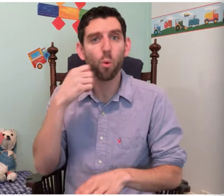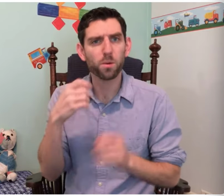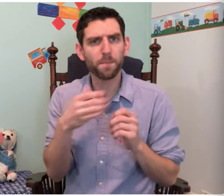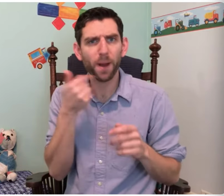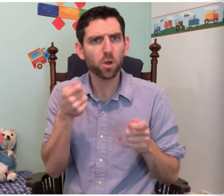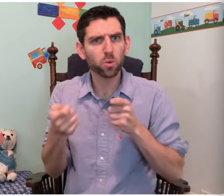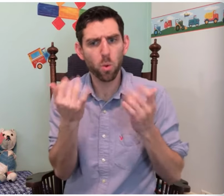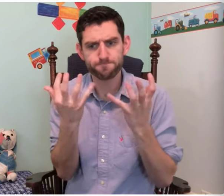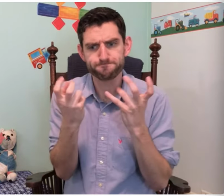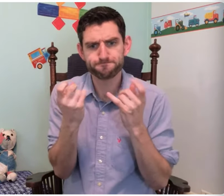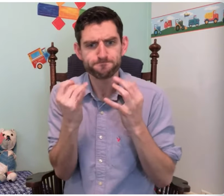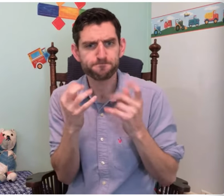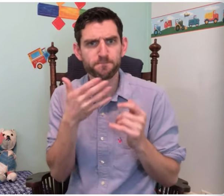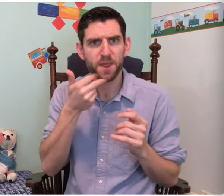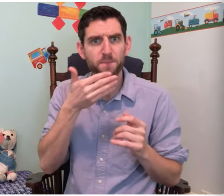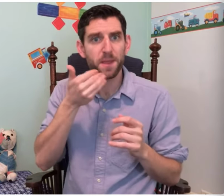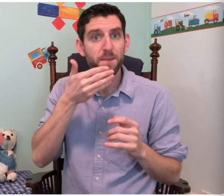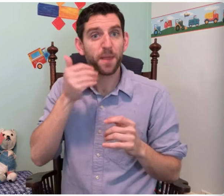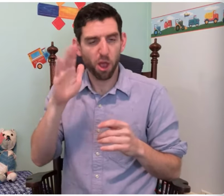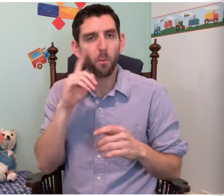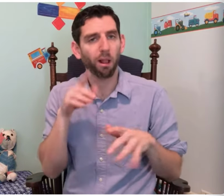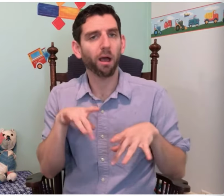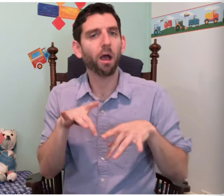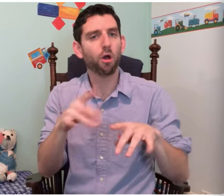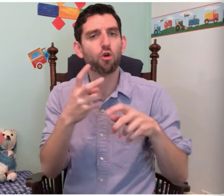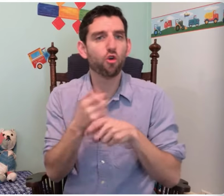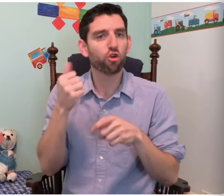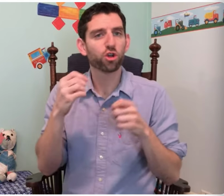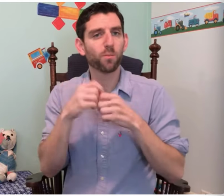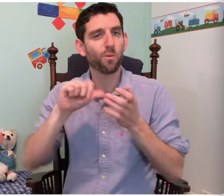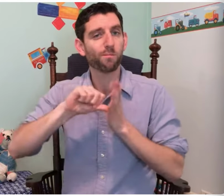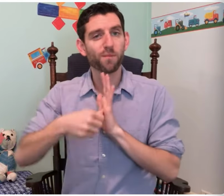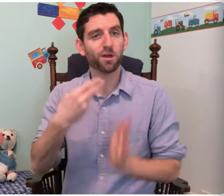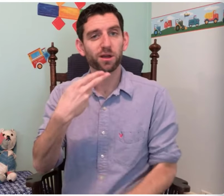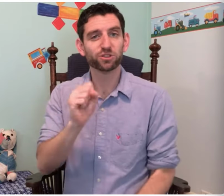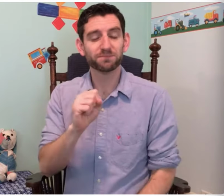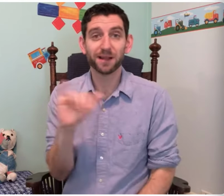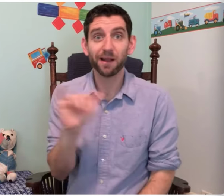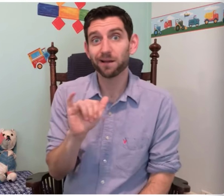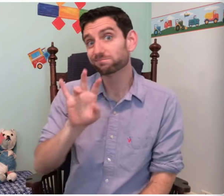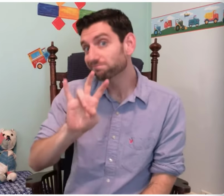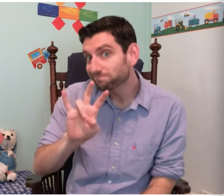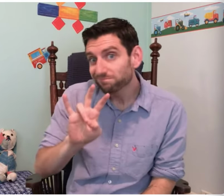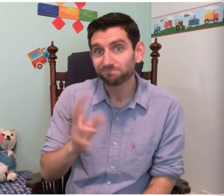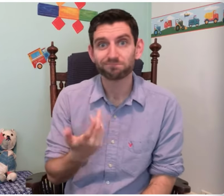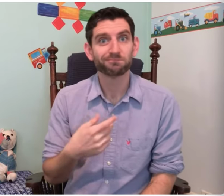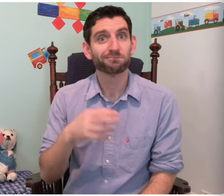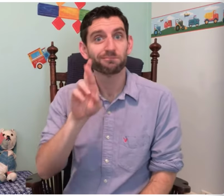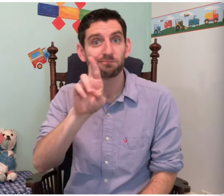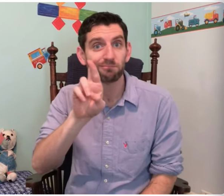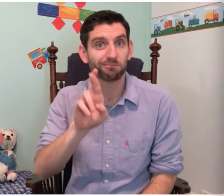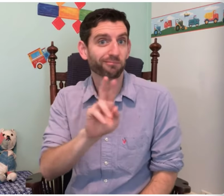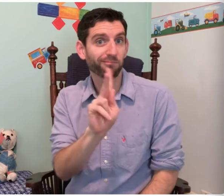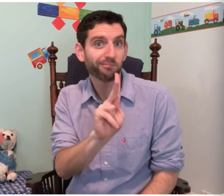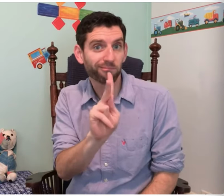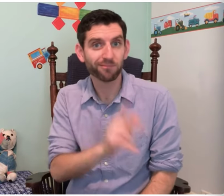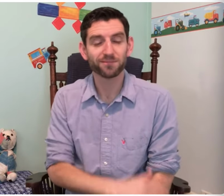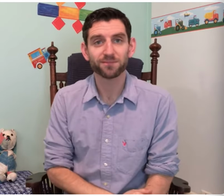But once they continue learning sign language and get older, they will be able to pick up on the harder hand shapes like